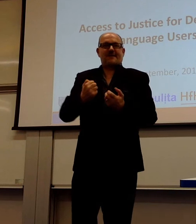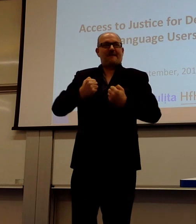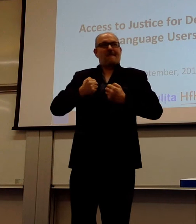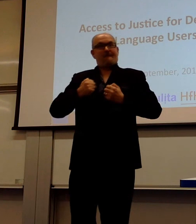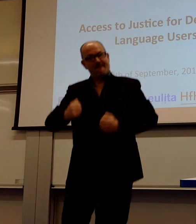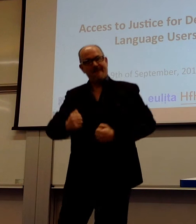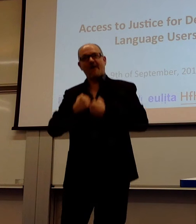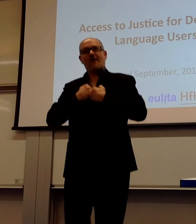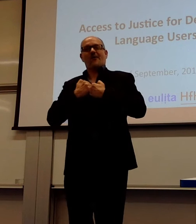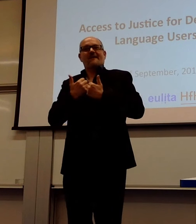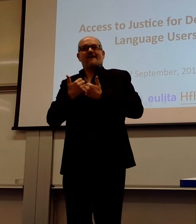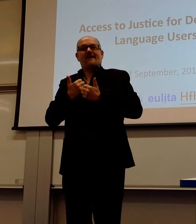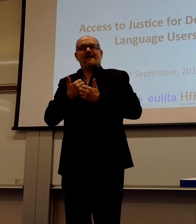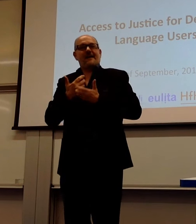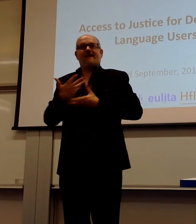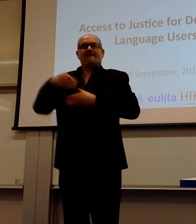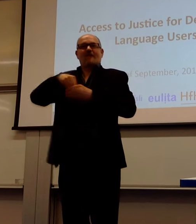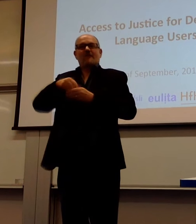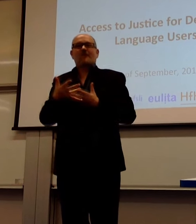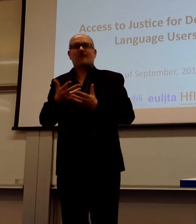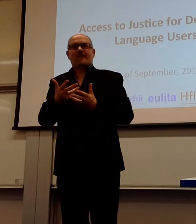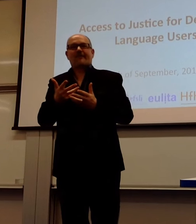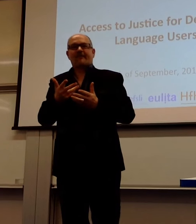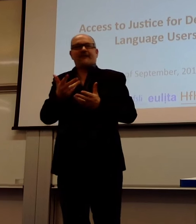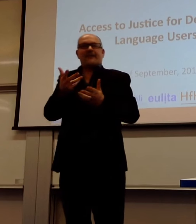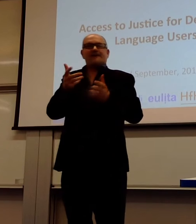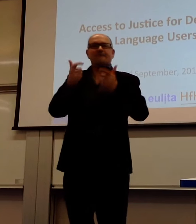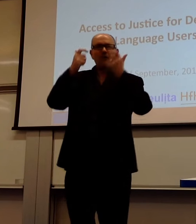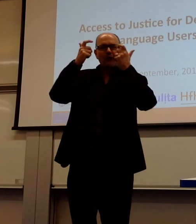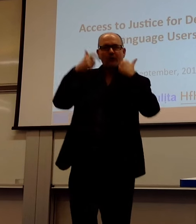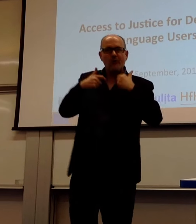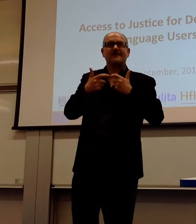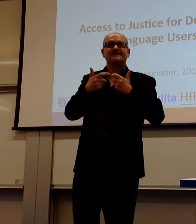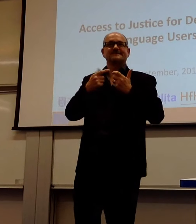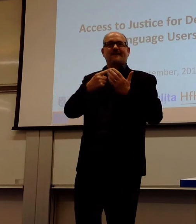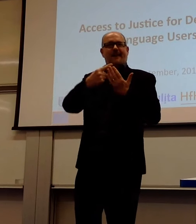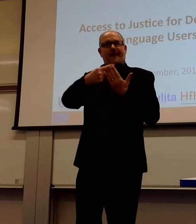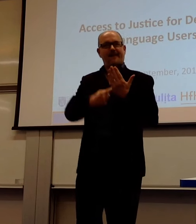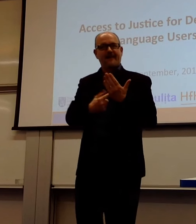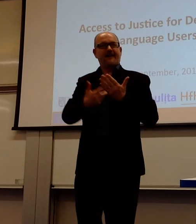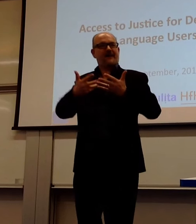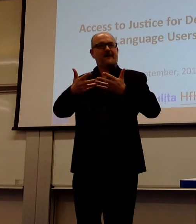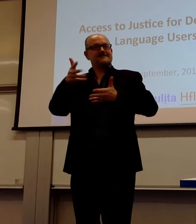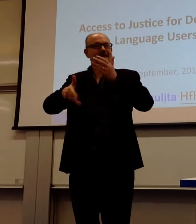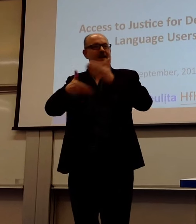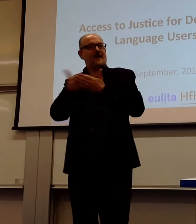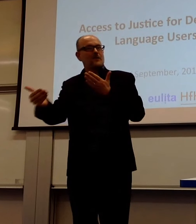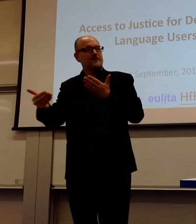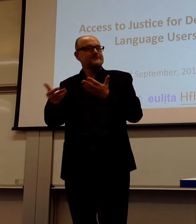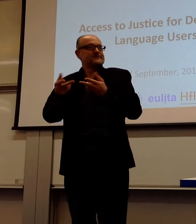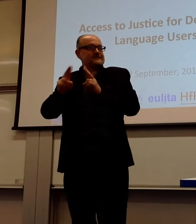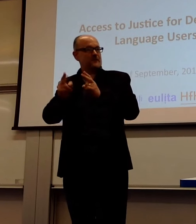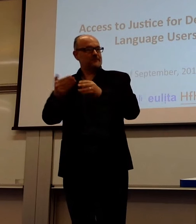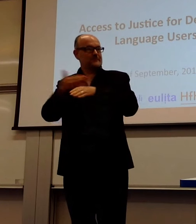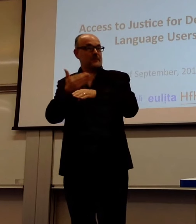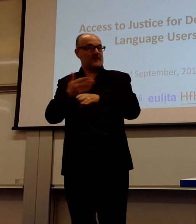opening remarks about my own involvement in this area, courts and legal interpreting